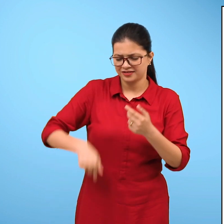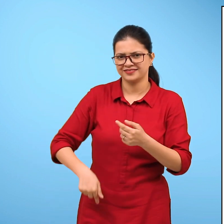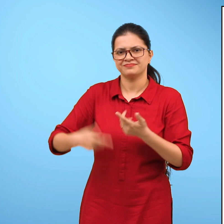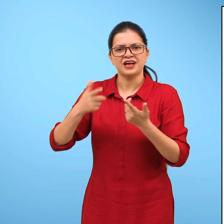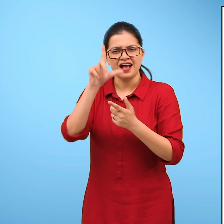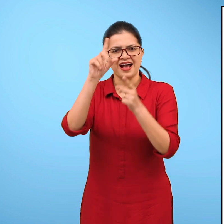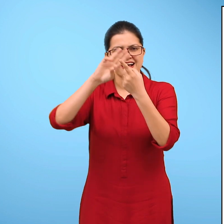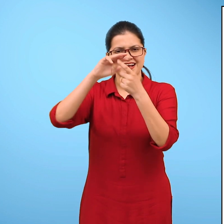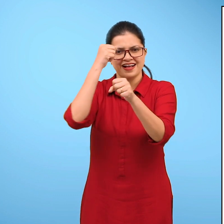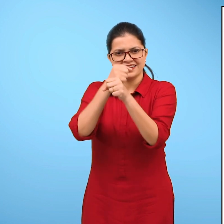and legs,